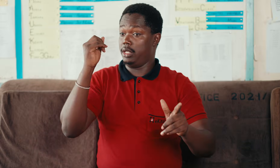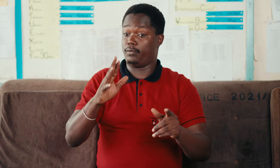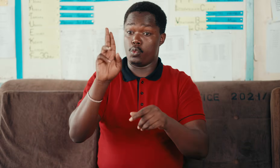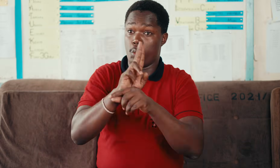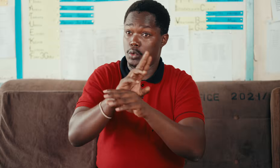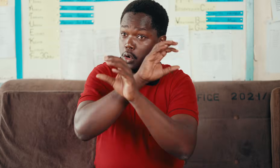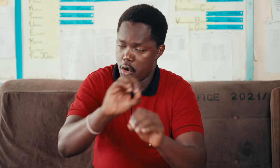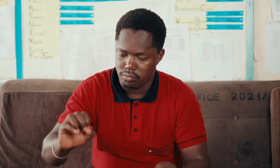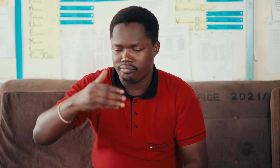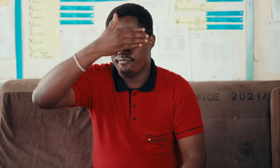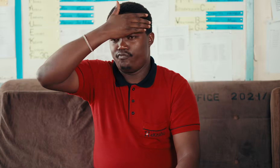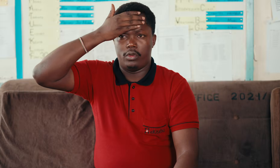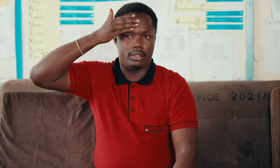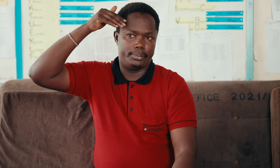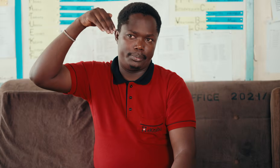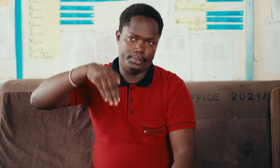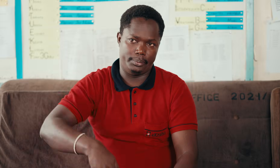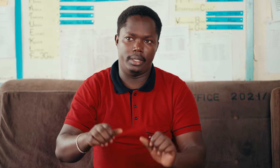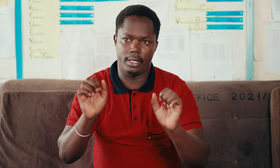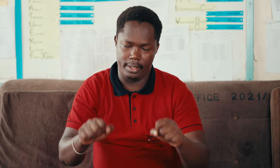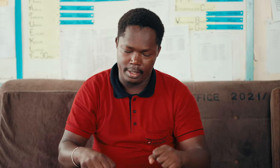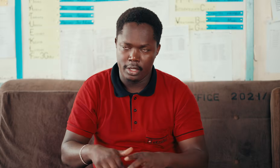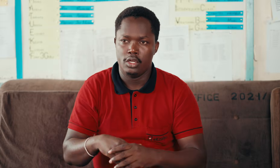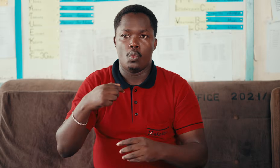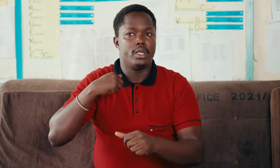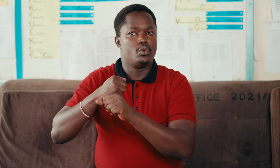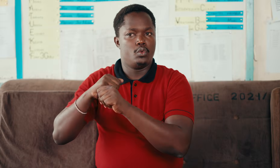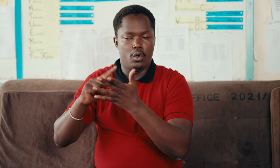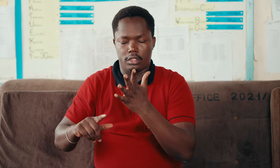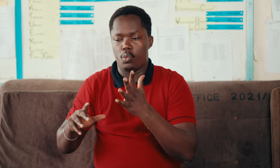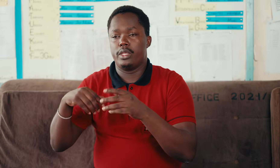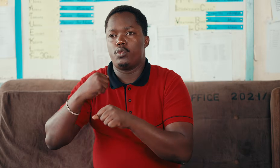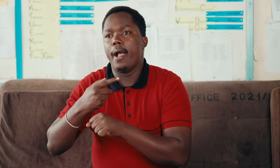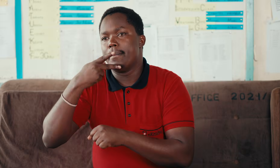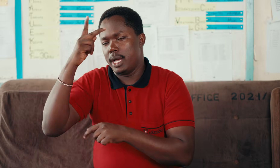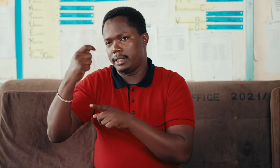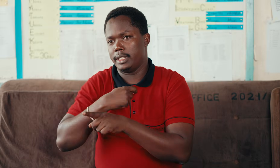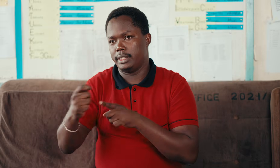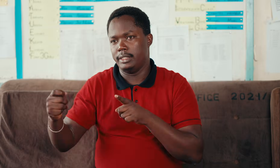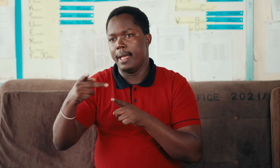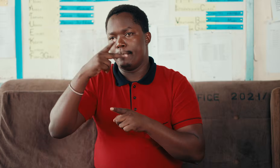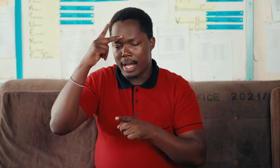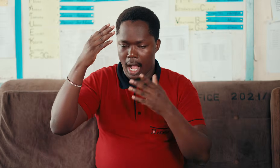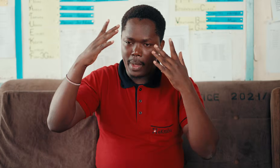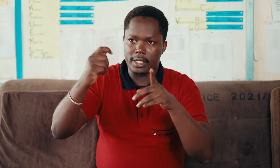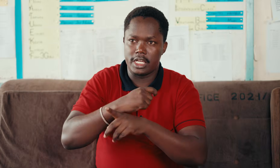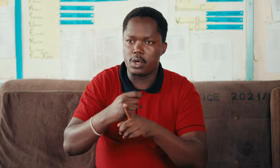to interact with. Because as we know, a language, if you don't use it, it will disappear. So we do parental